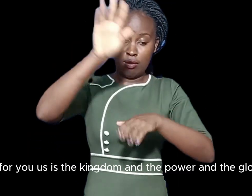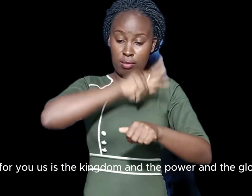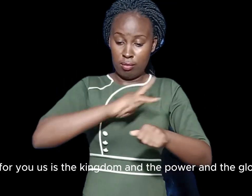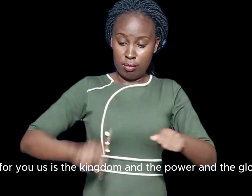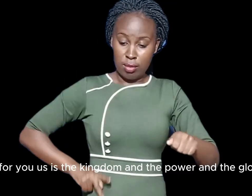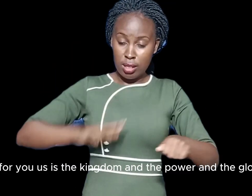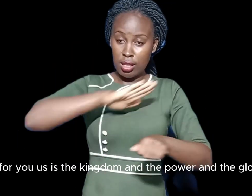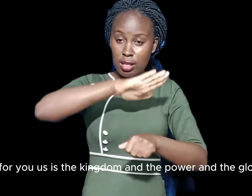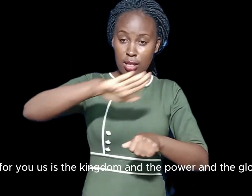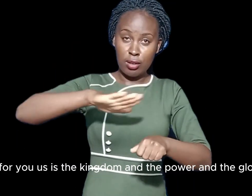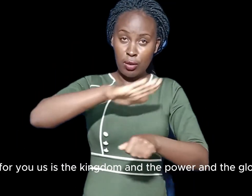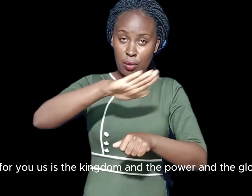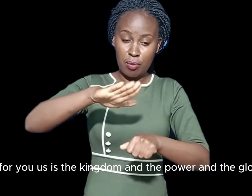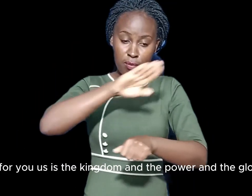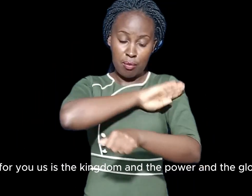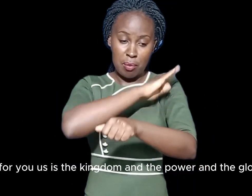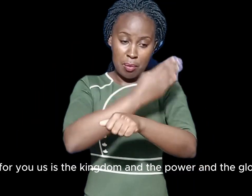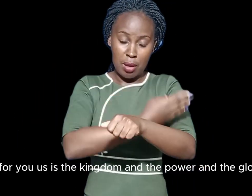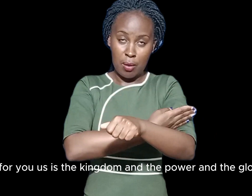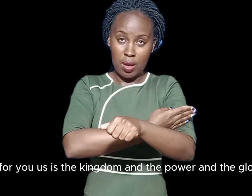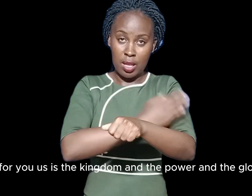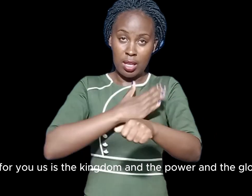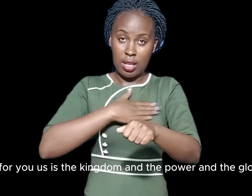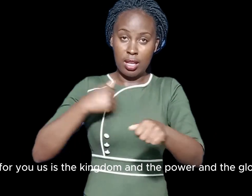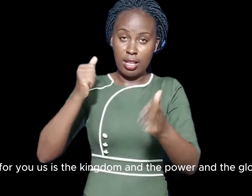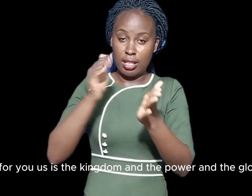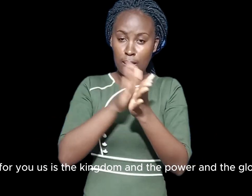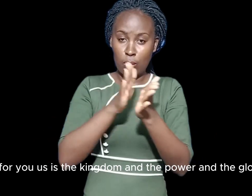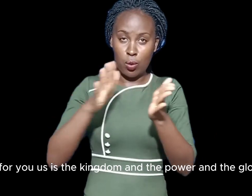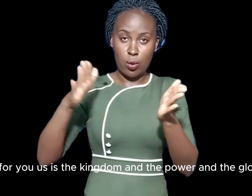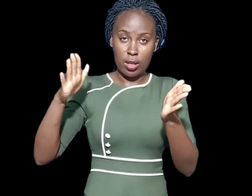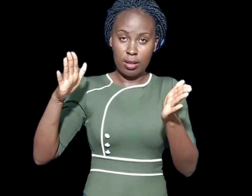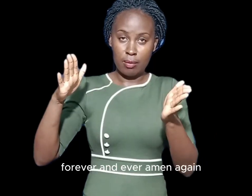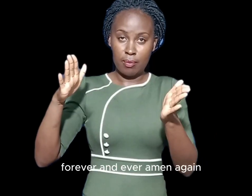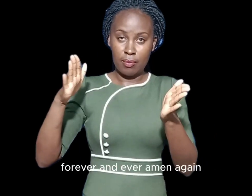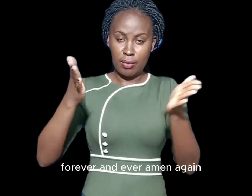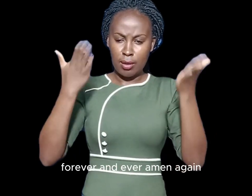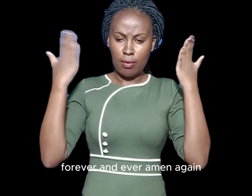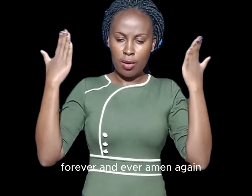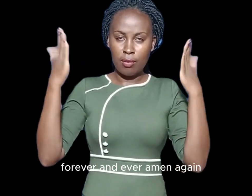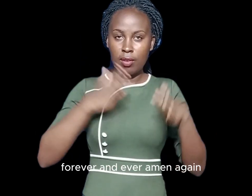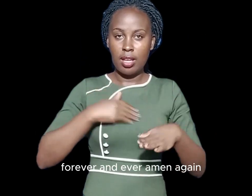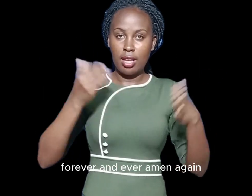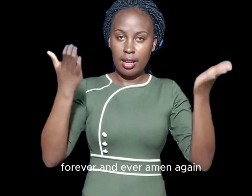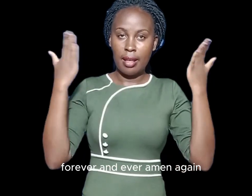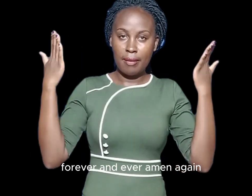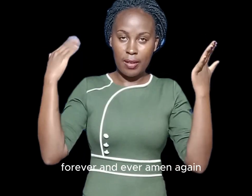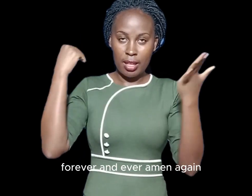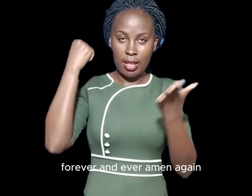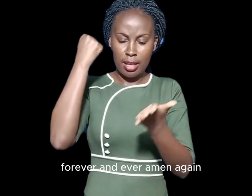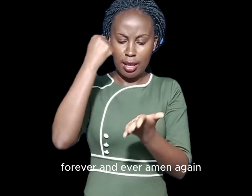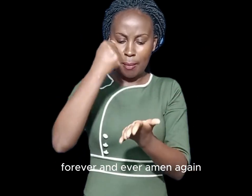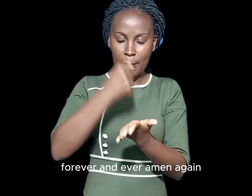and the power and the glory forever and ever. Amen.